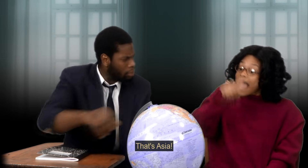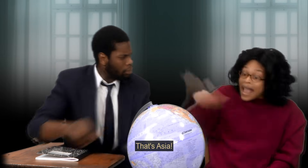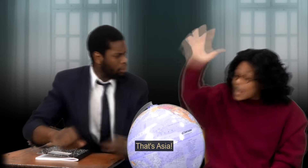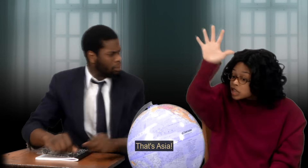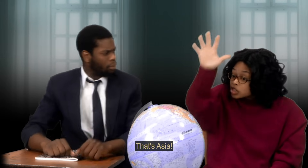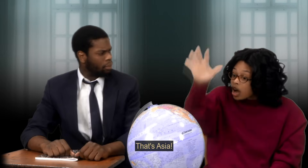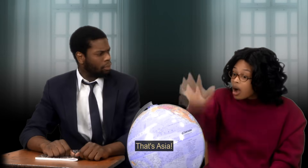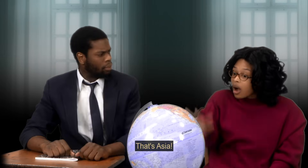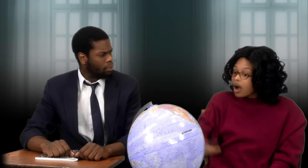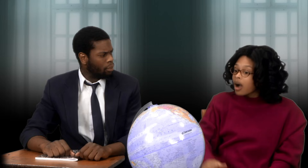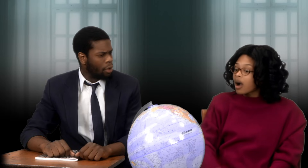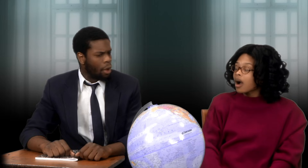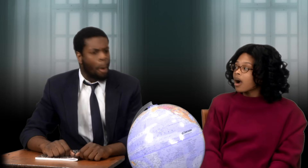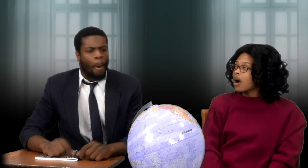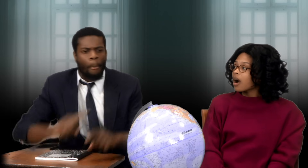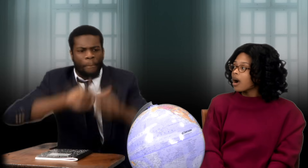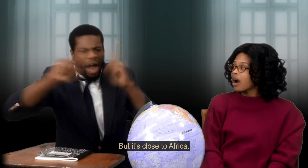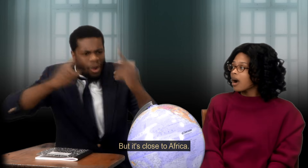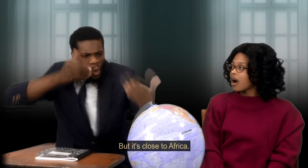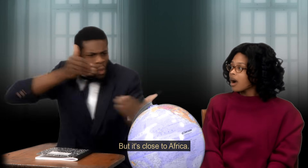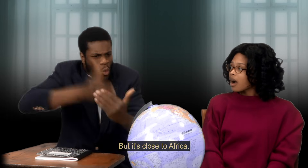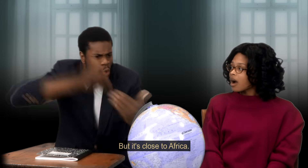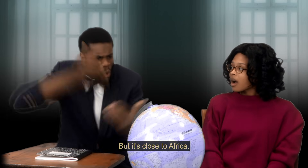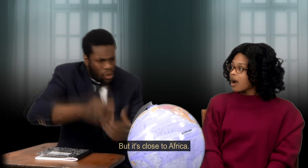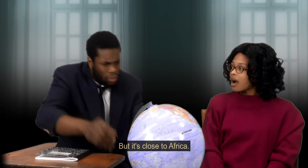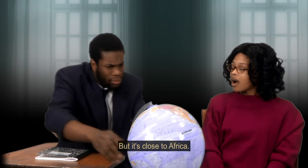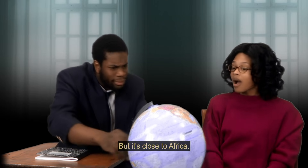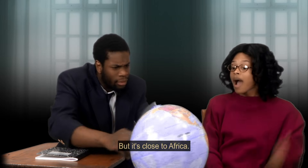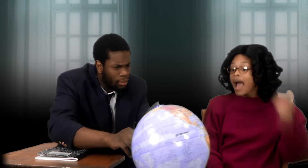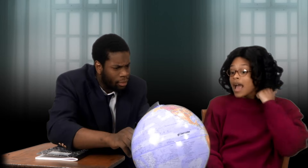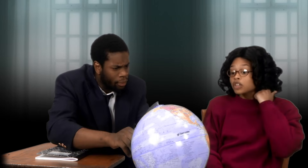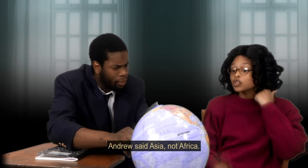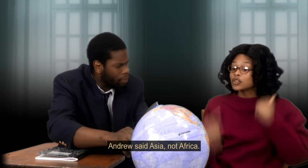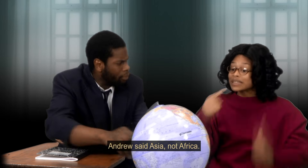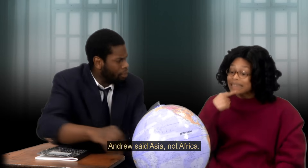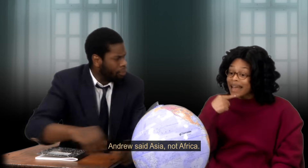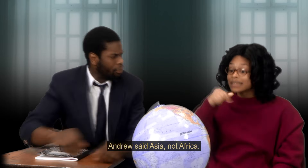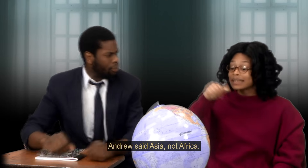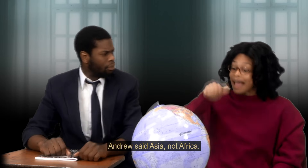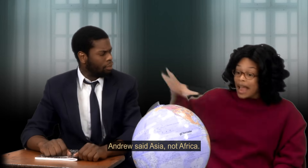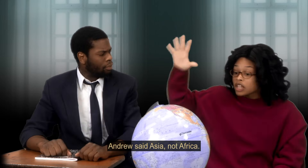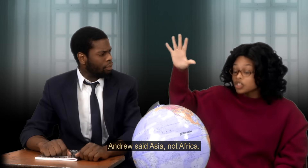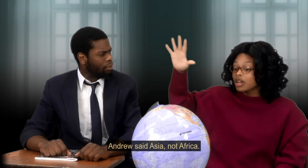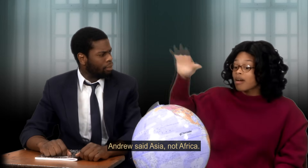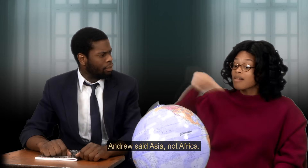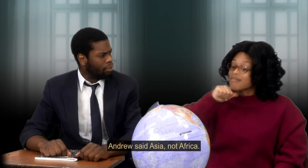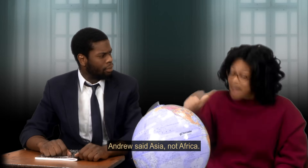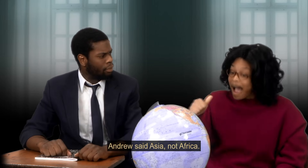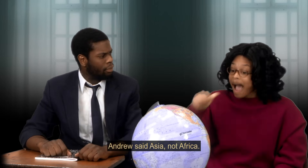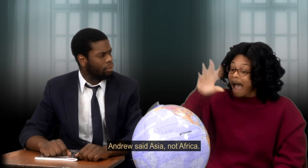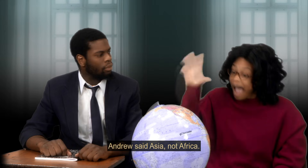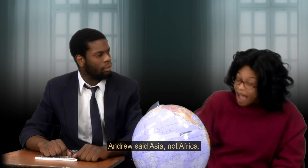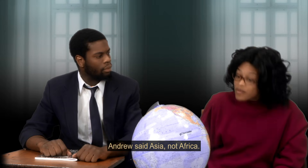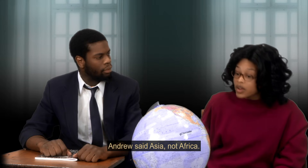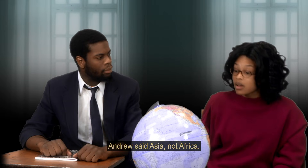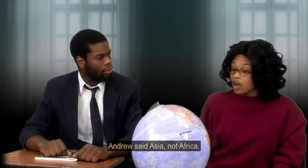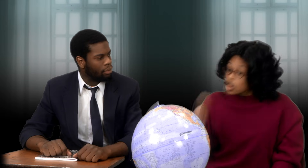That's Asia. But it's close to Africa. Andrew said Asia, not Africa.